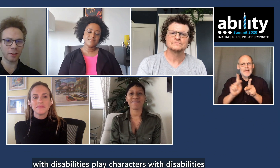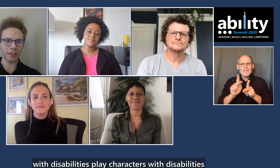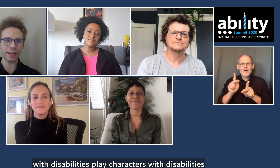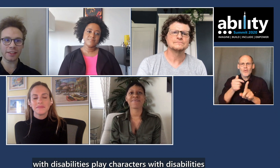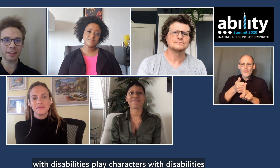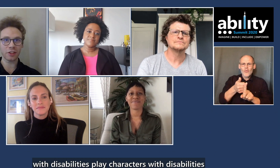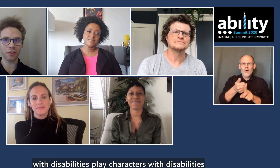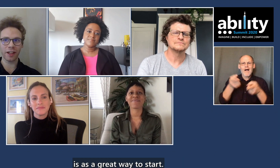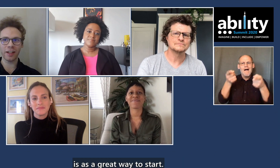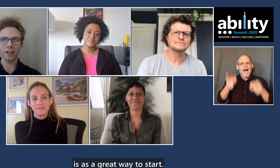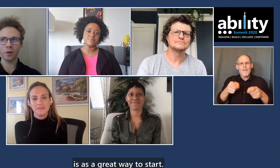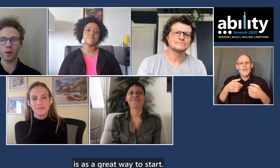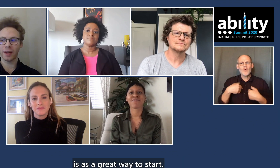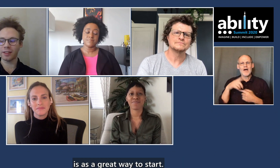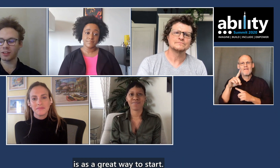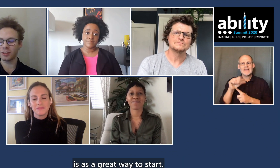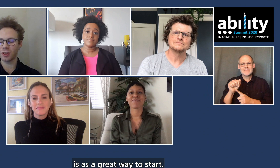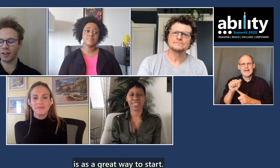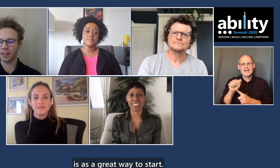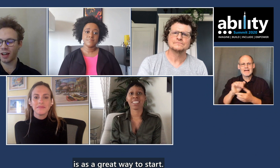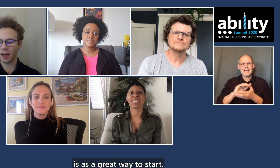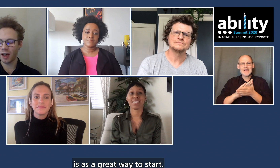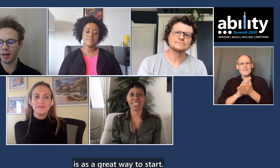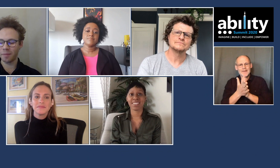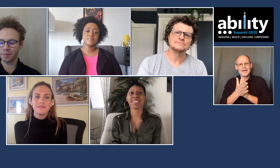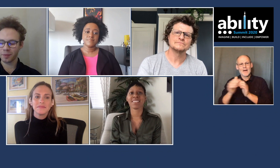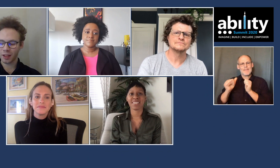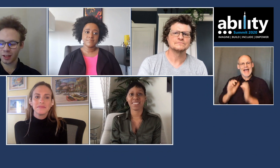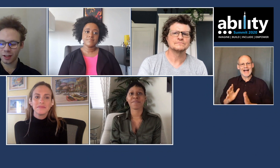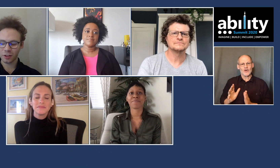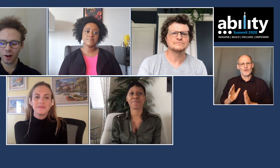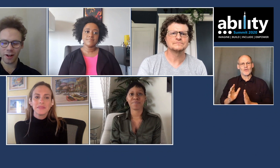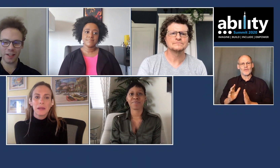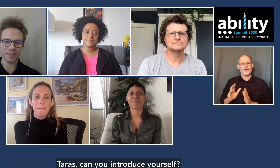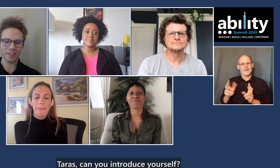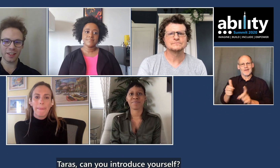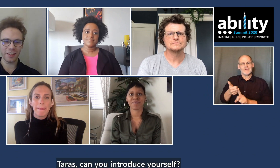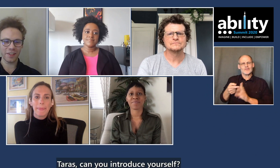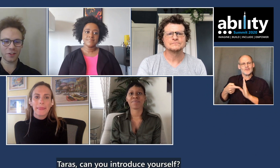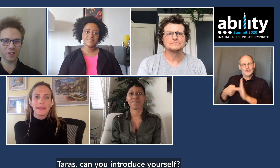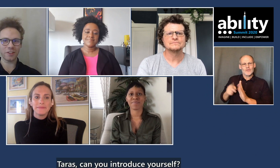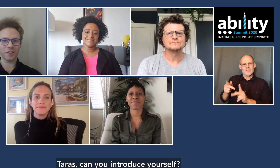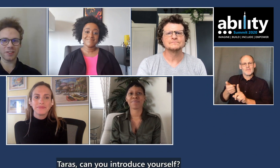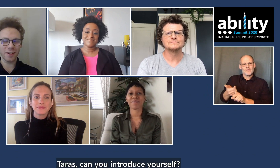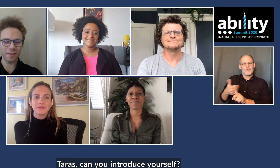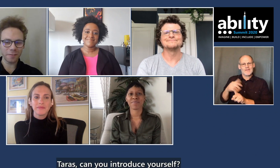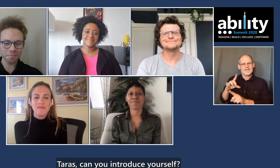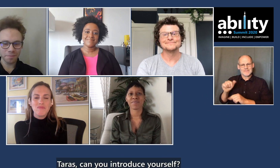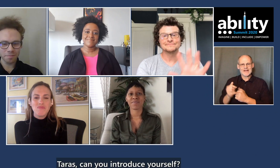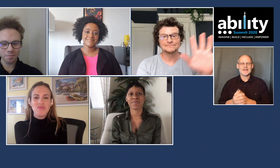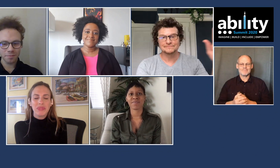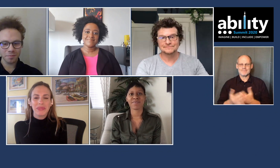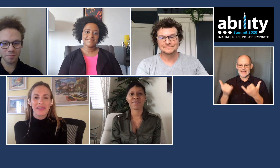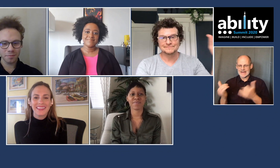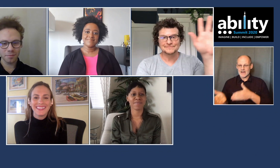with disabilities is a great way to start. Taras, can you introduce